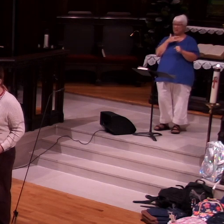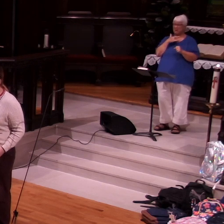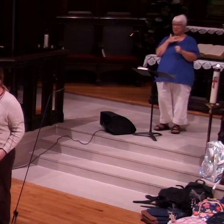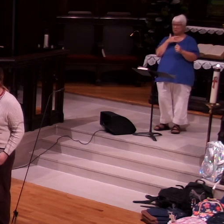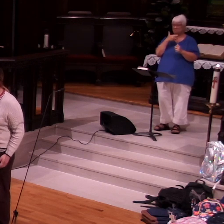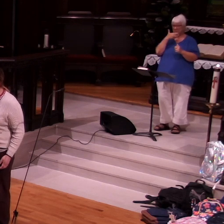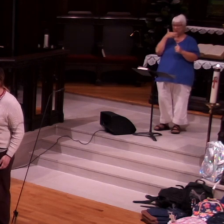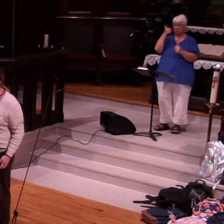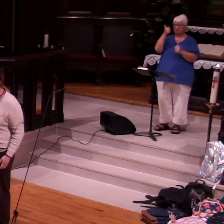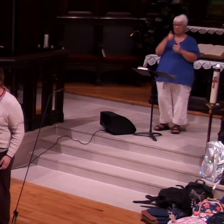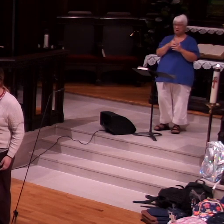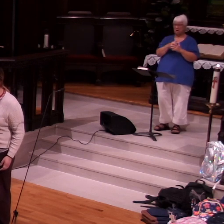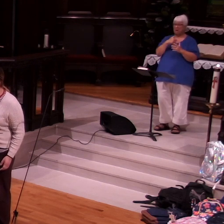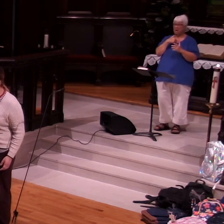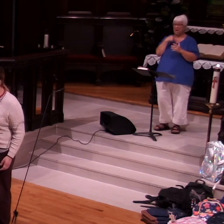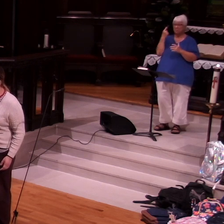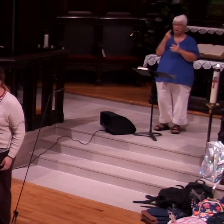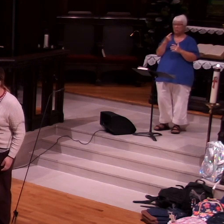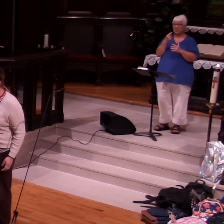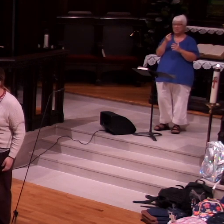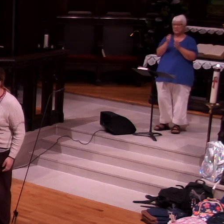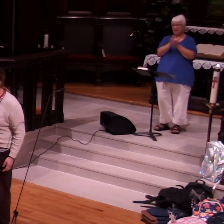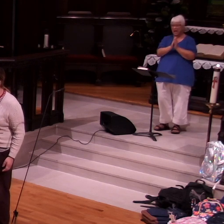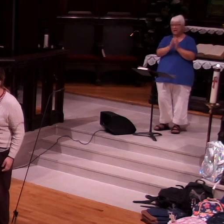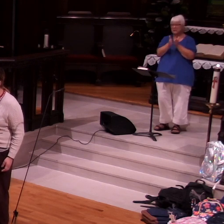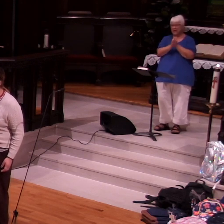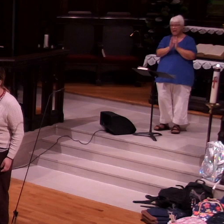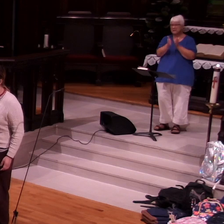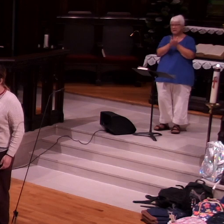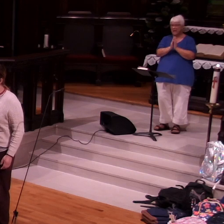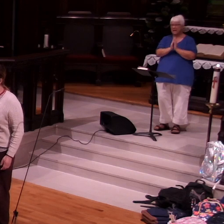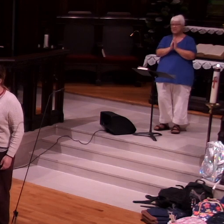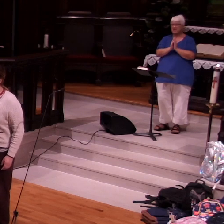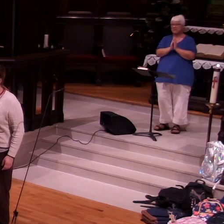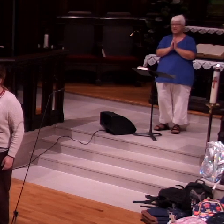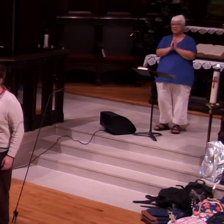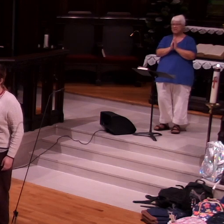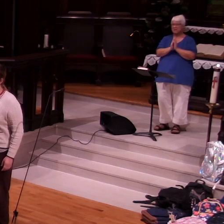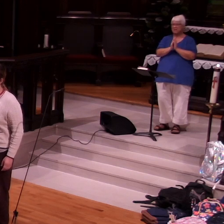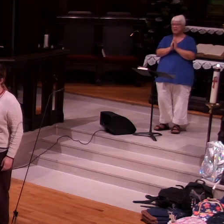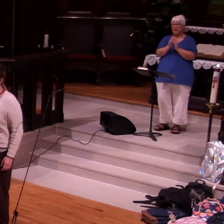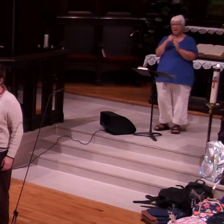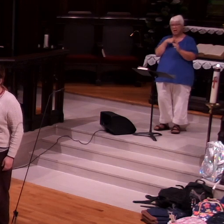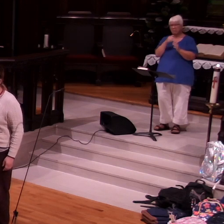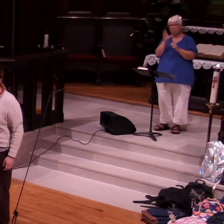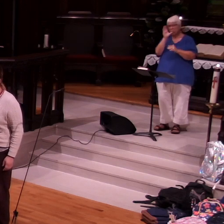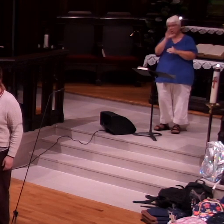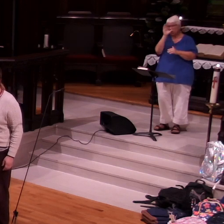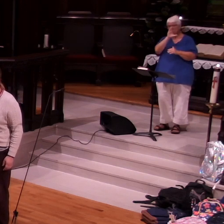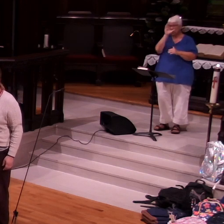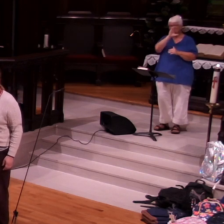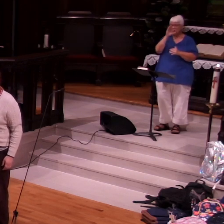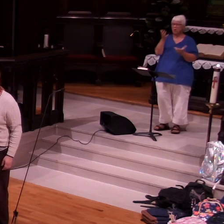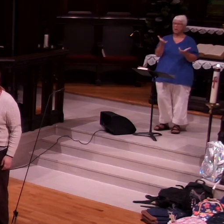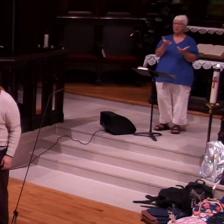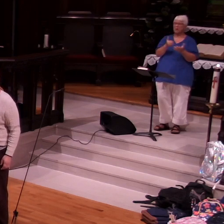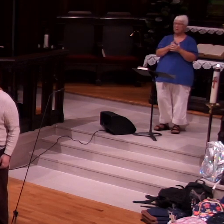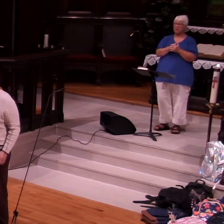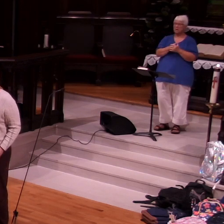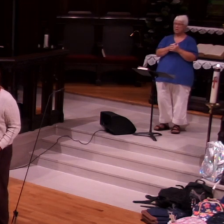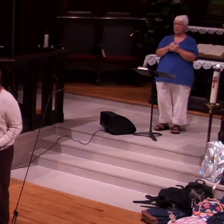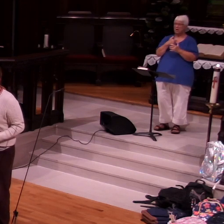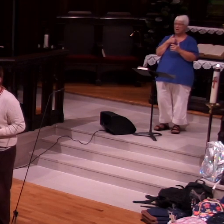been? Because I'm tapping on the glass, waving through a window.